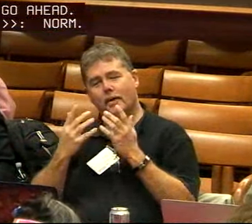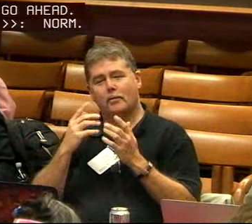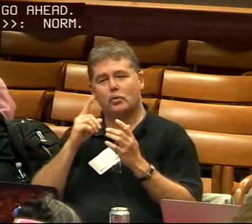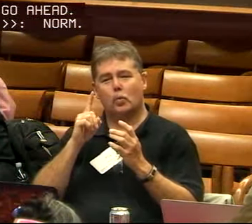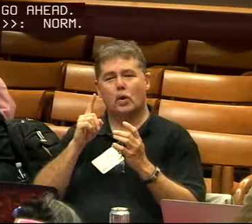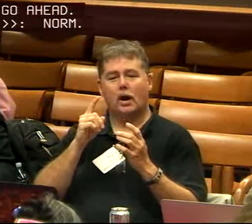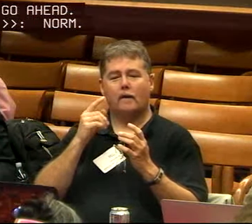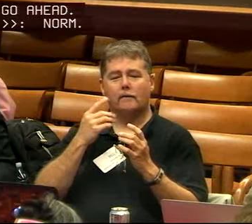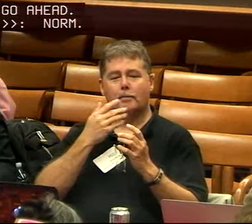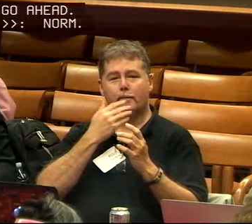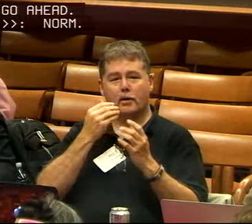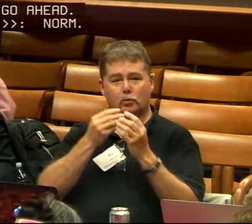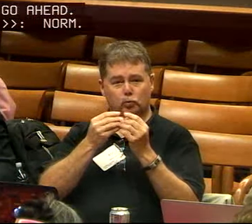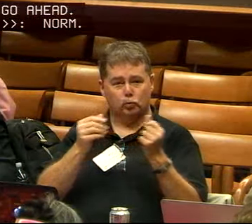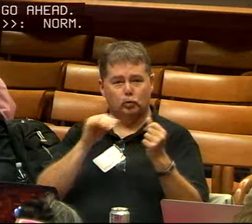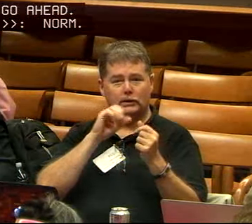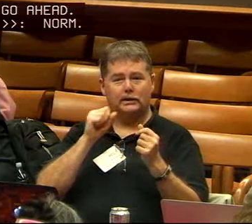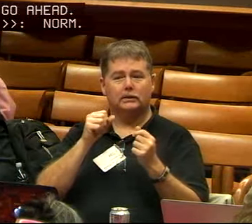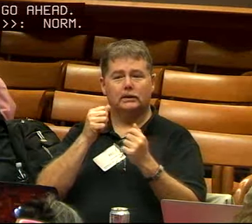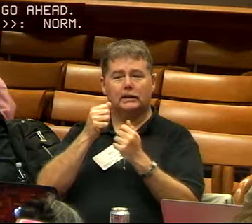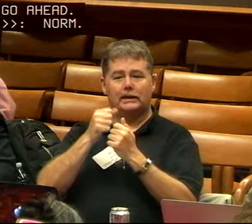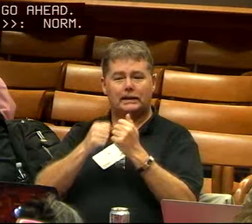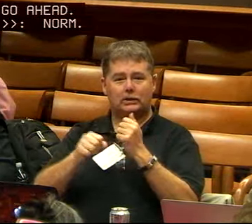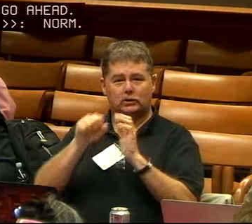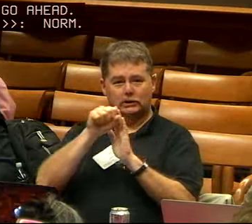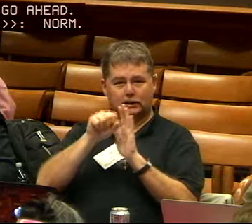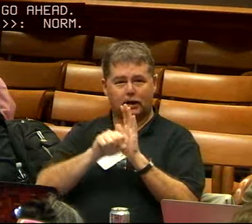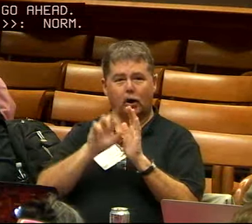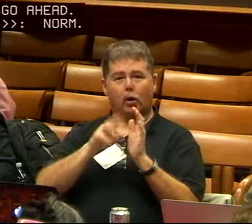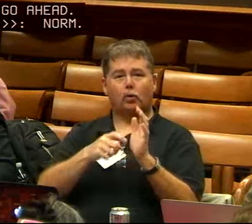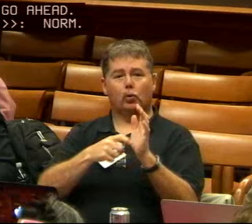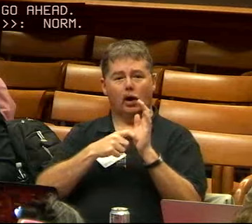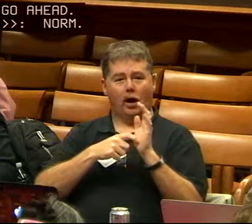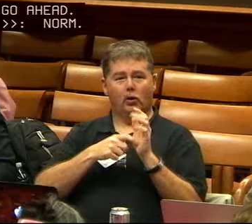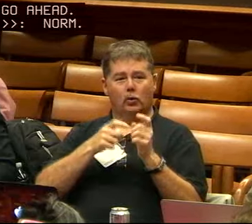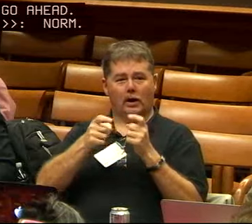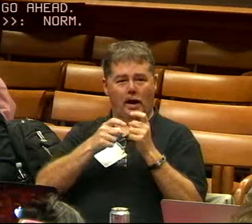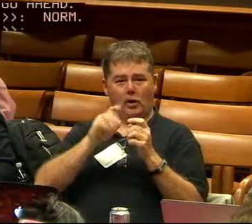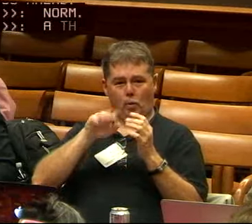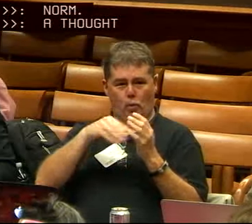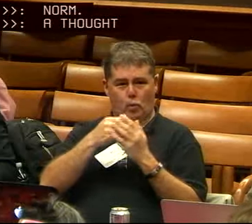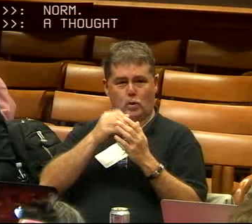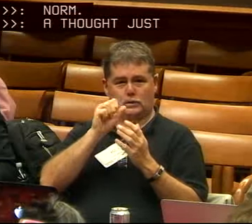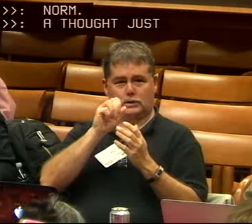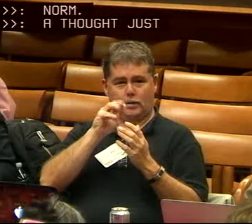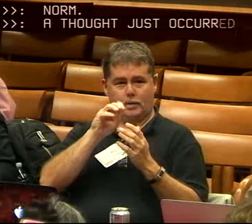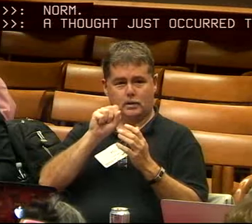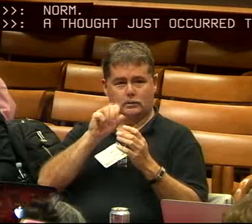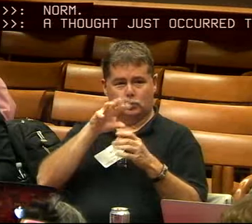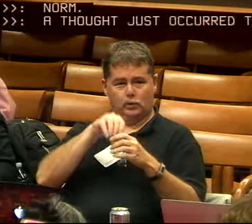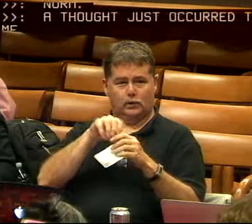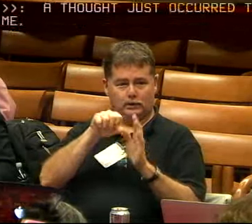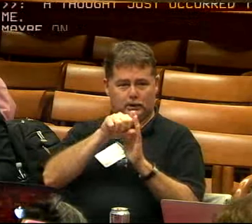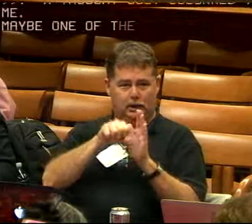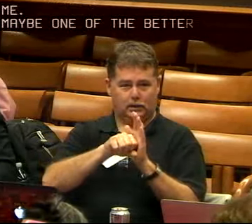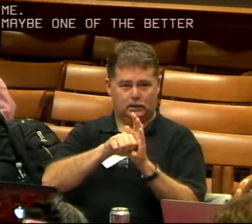A thought just occurred to me. Maybe one of the better solutions we could consider is a state